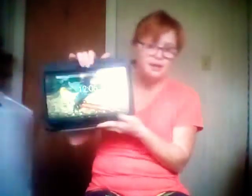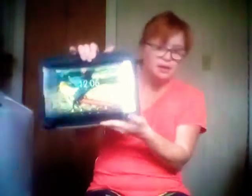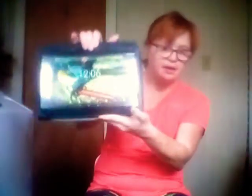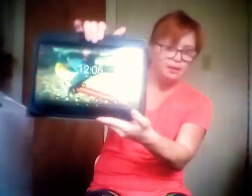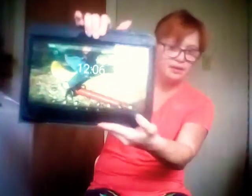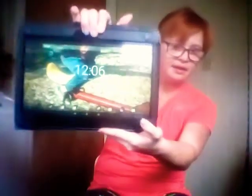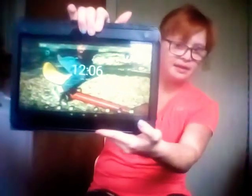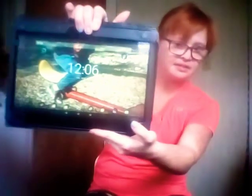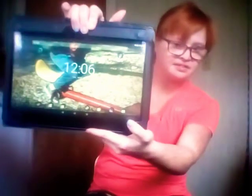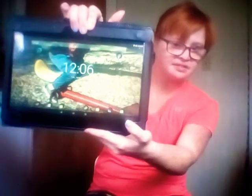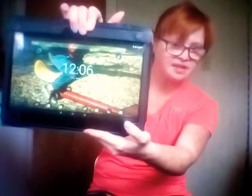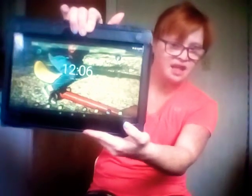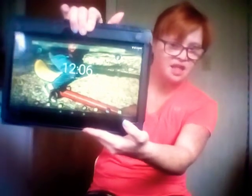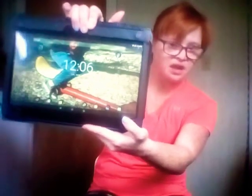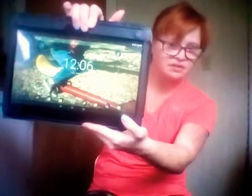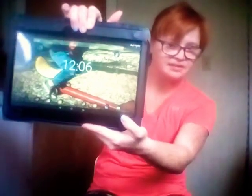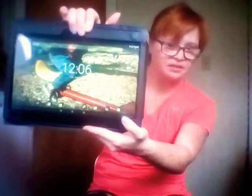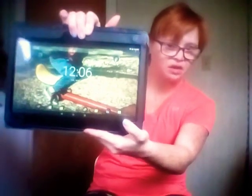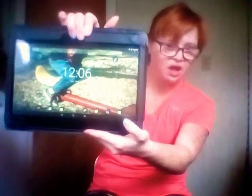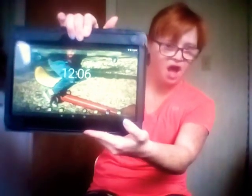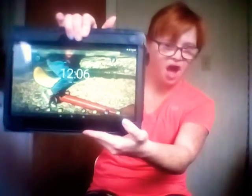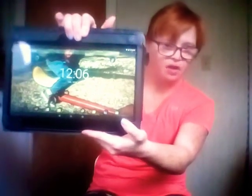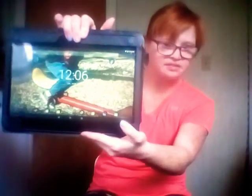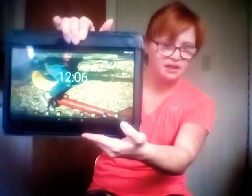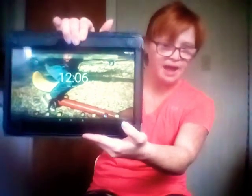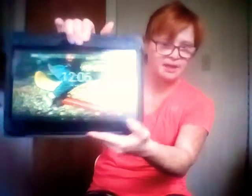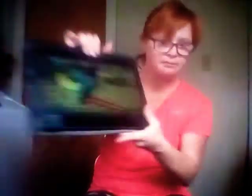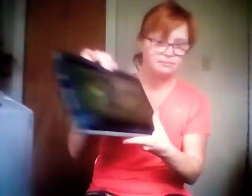Yeah. Here it is. Yeah, it looks like.